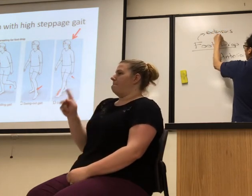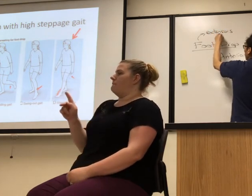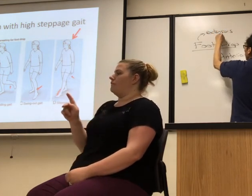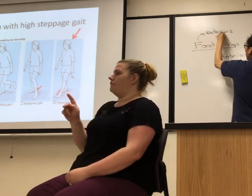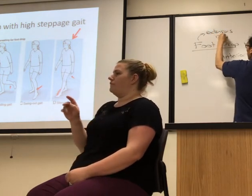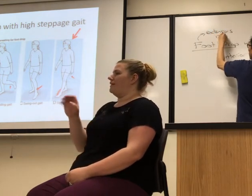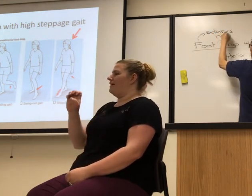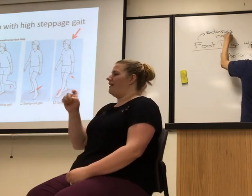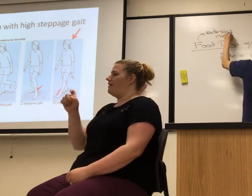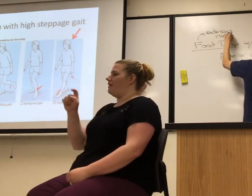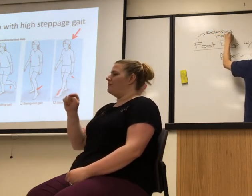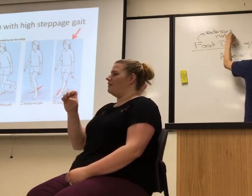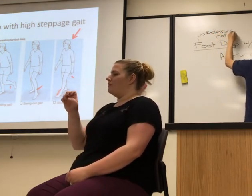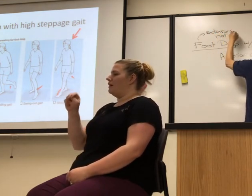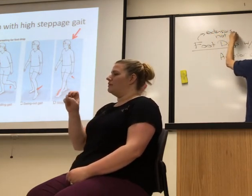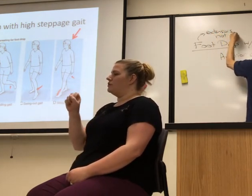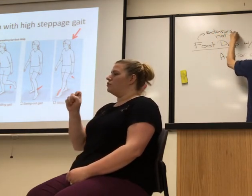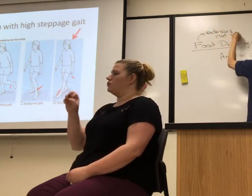extensor's not working.